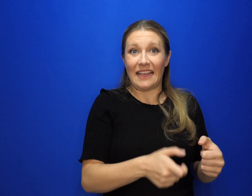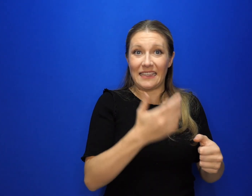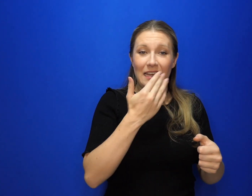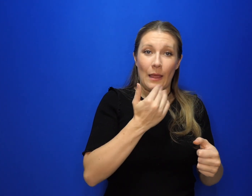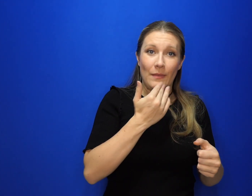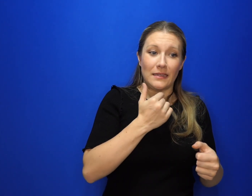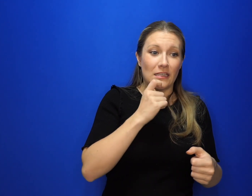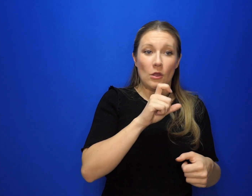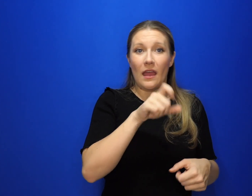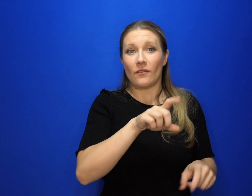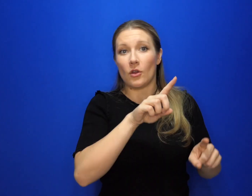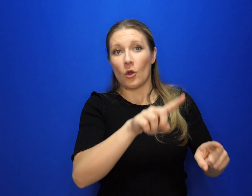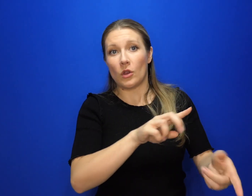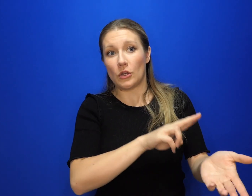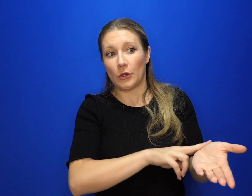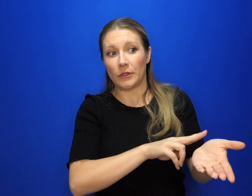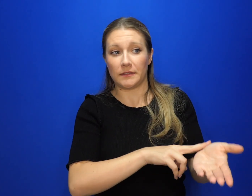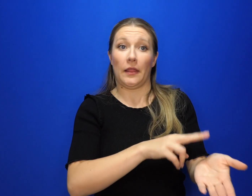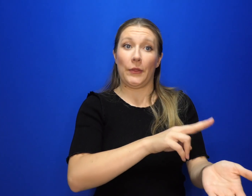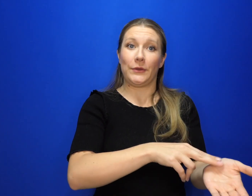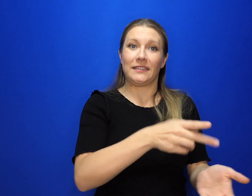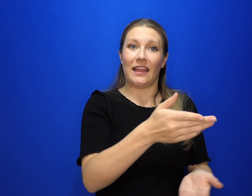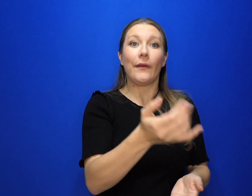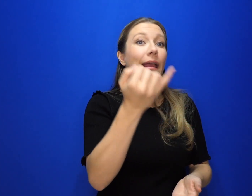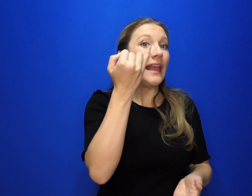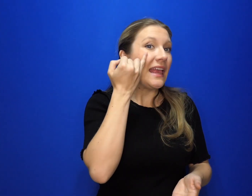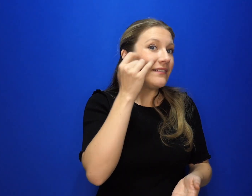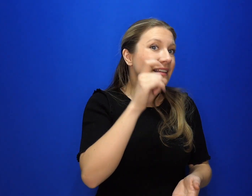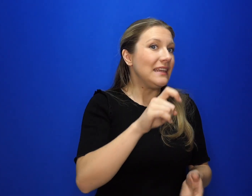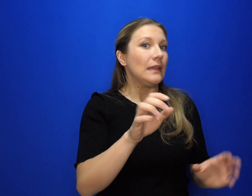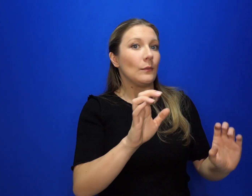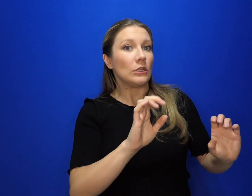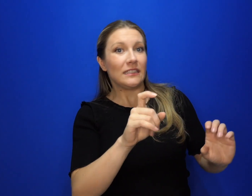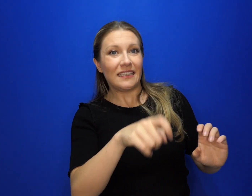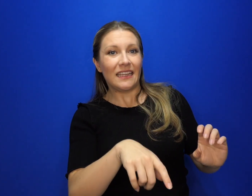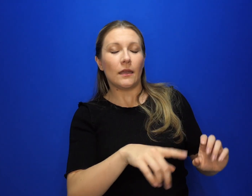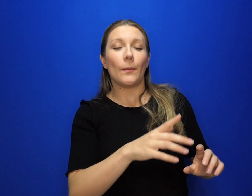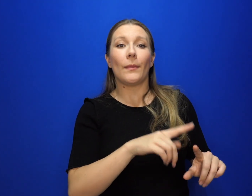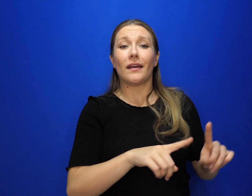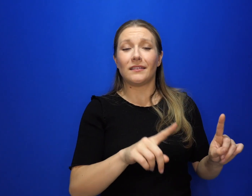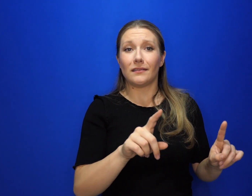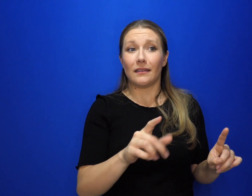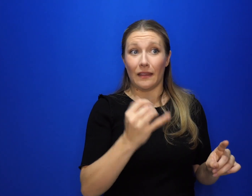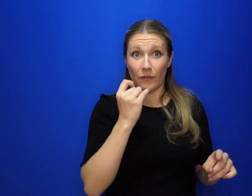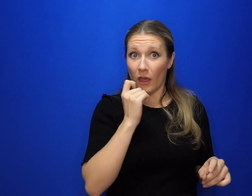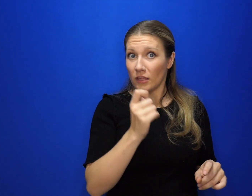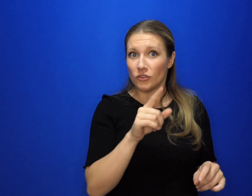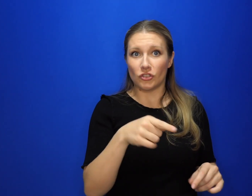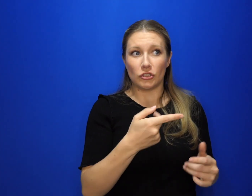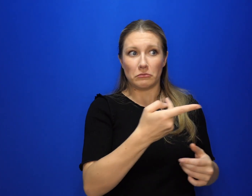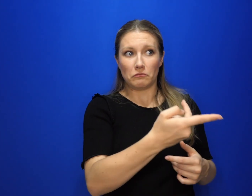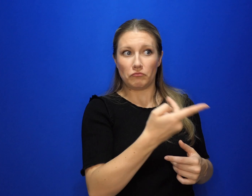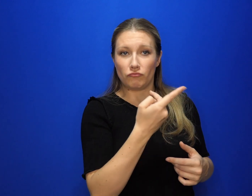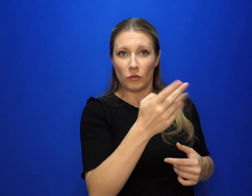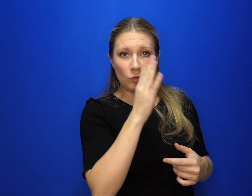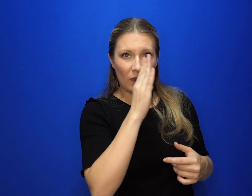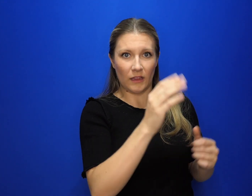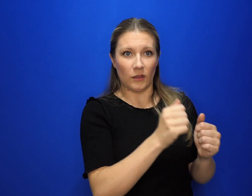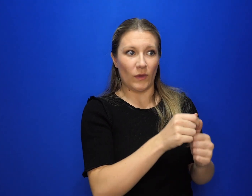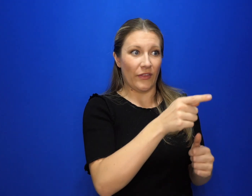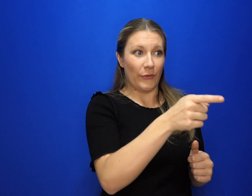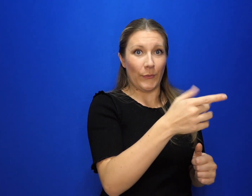not having to go to the nurse is there in case of need or somebody else, but otherwise it's just navigated between you and your